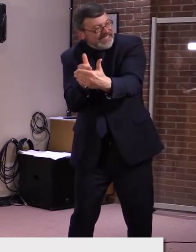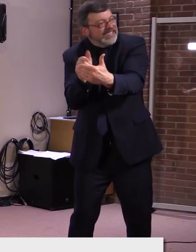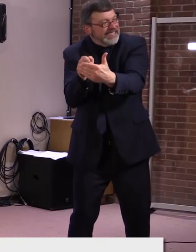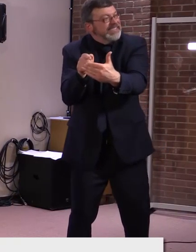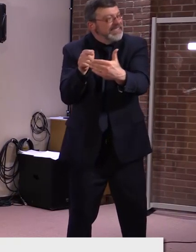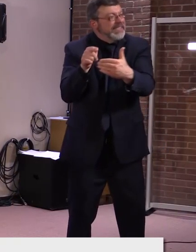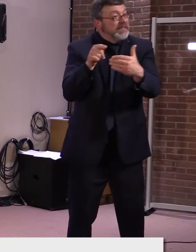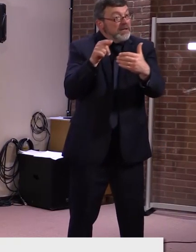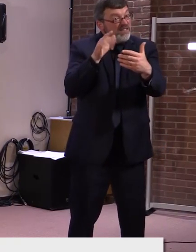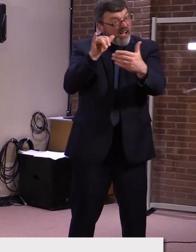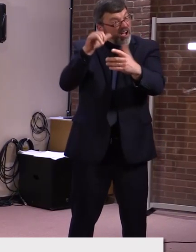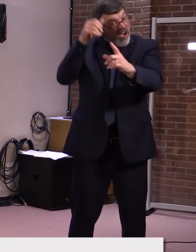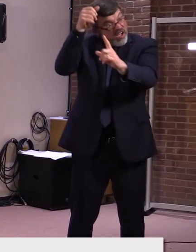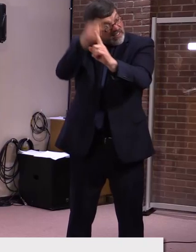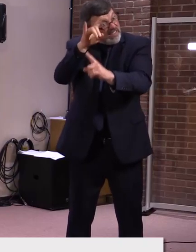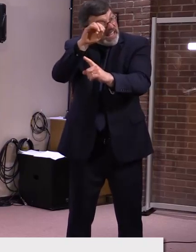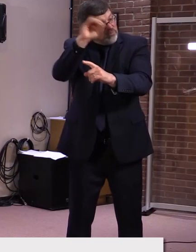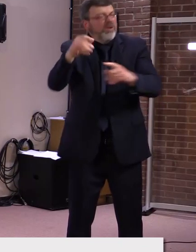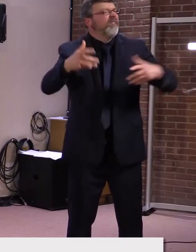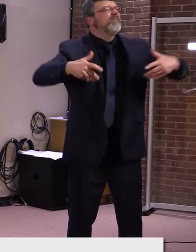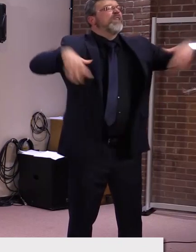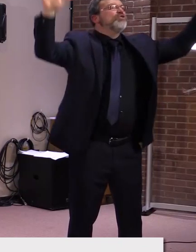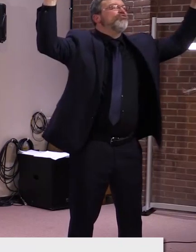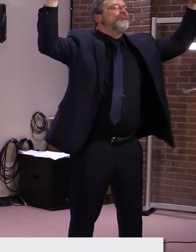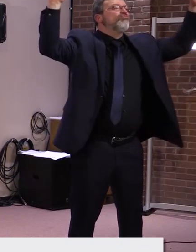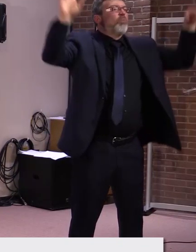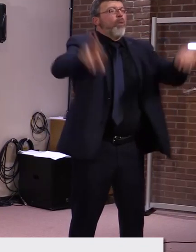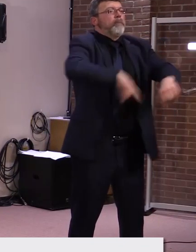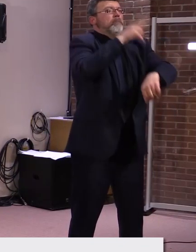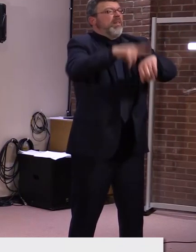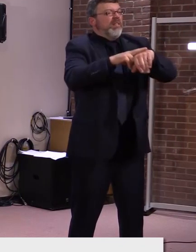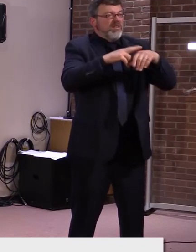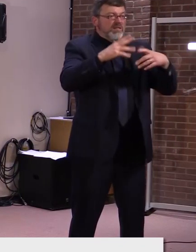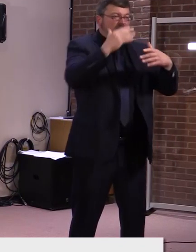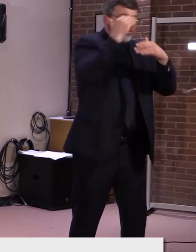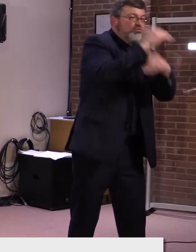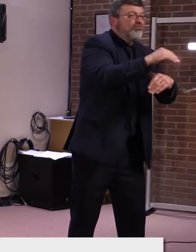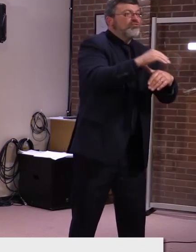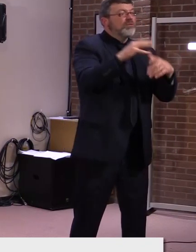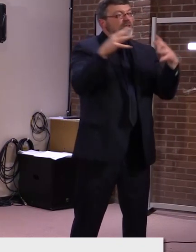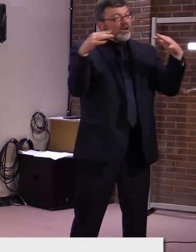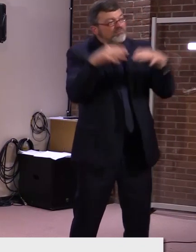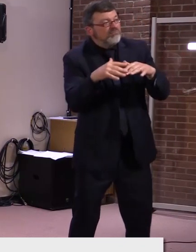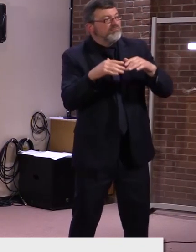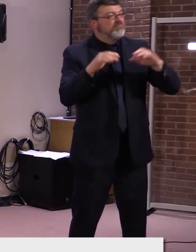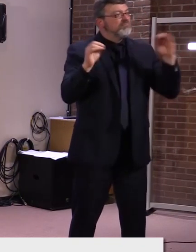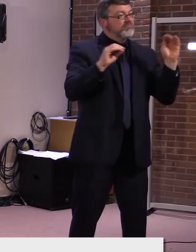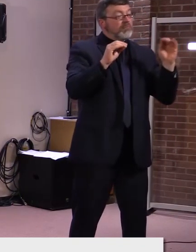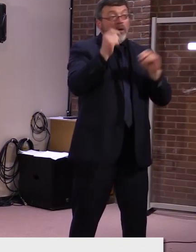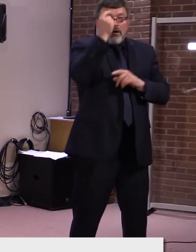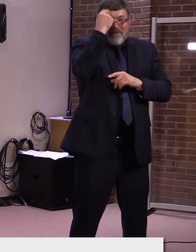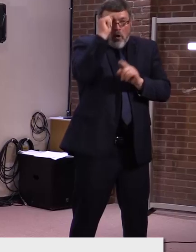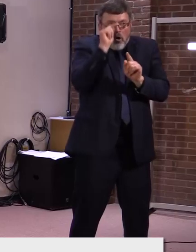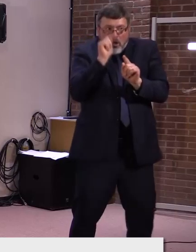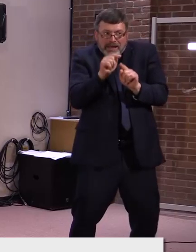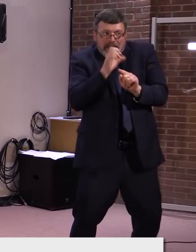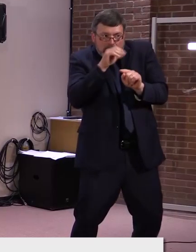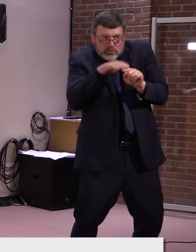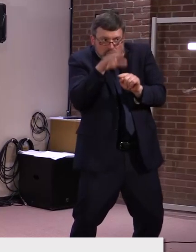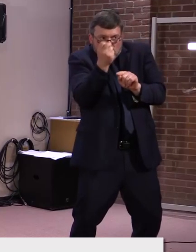sooner. That means 80% of those 12 and above. We intend to achieve our goal by offering